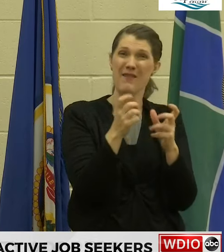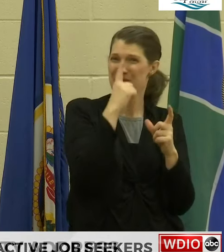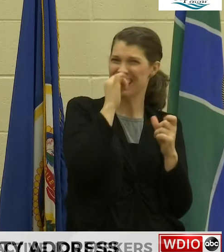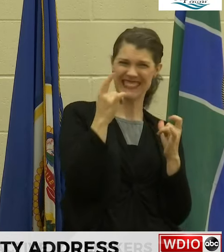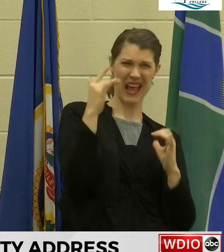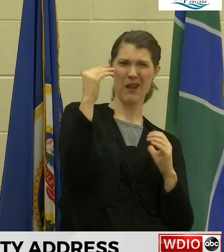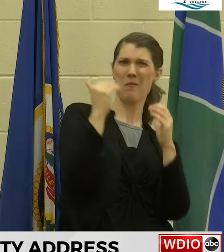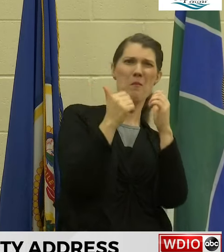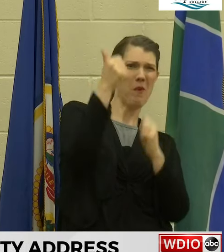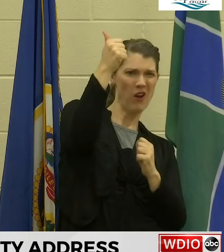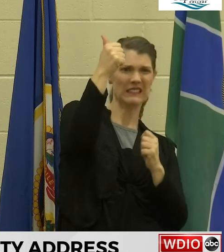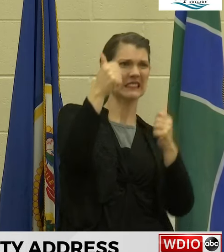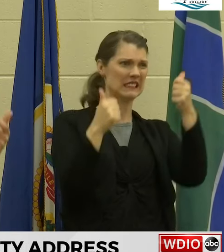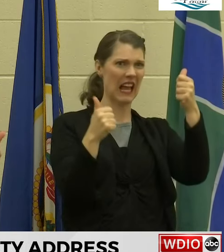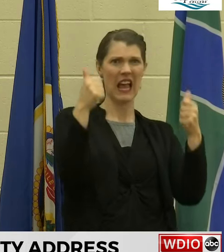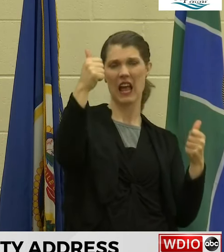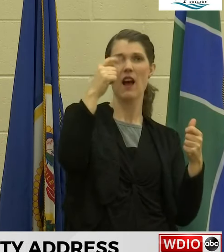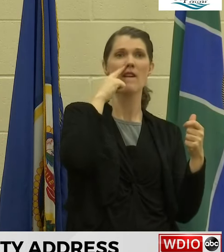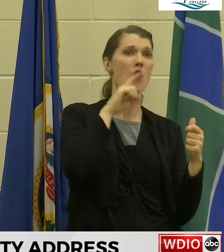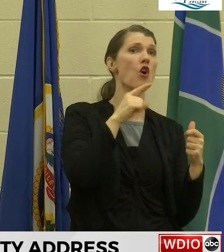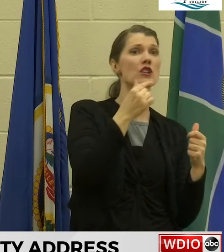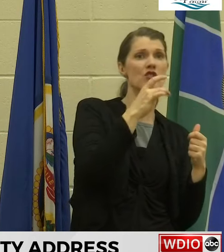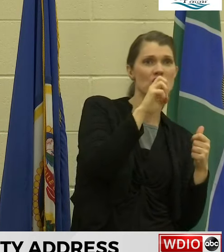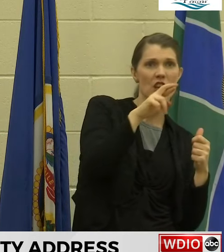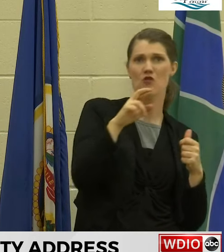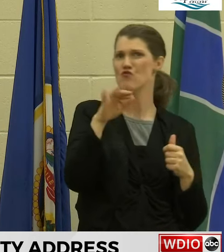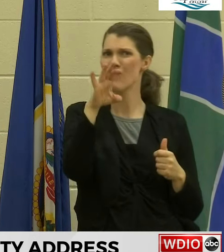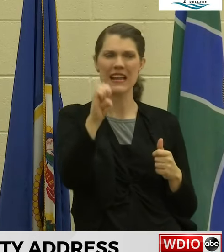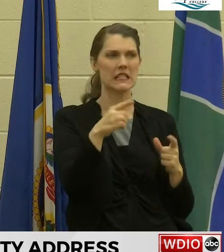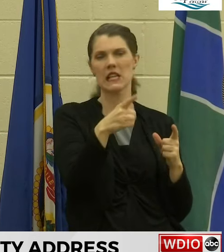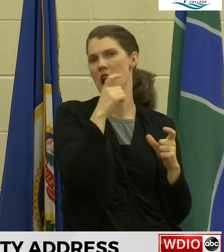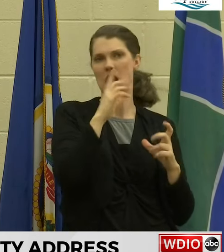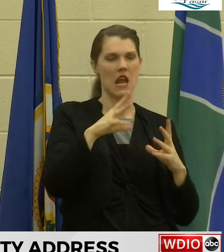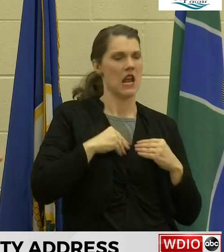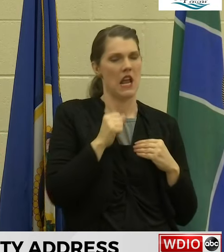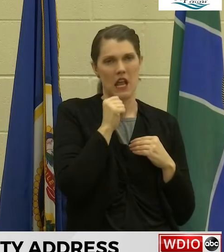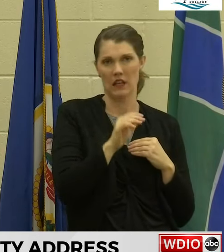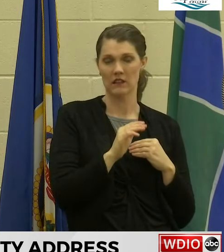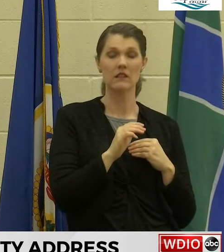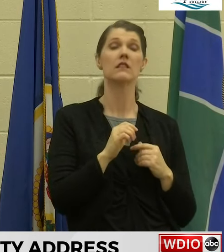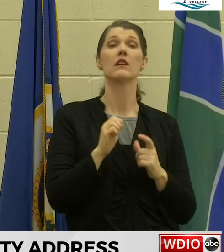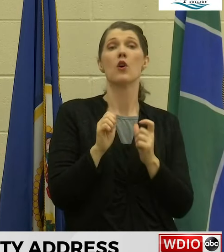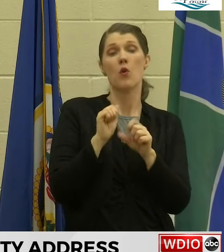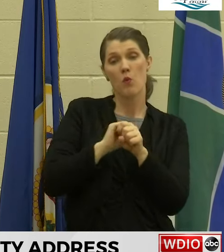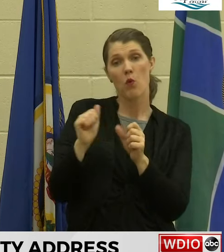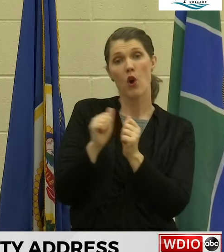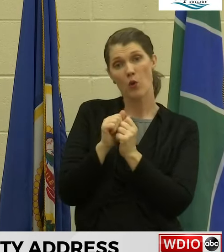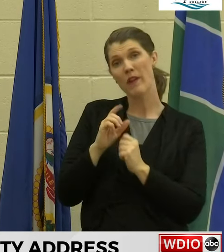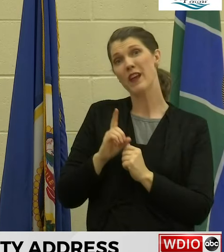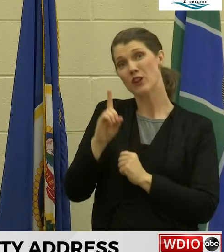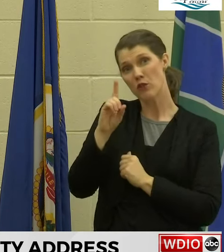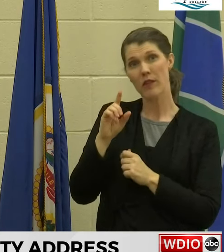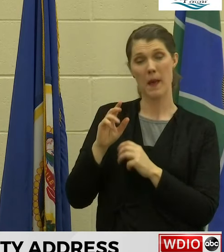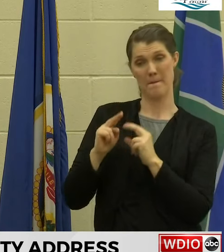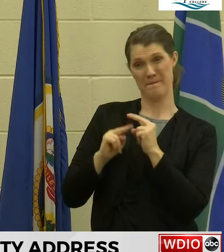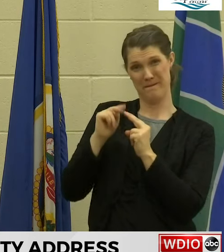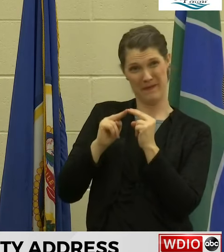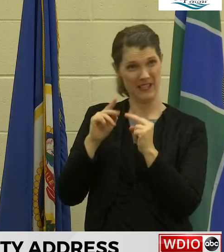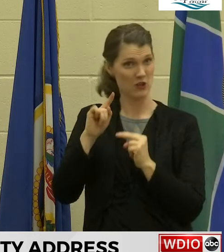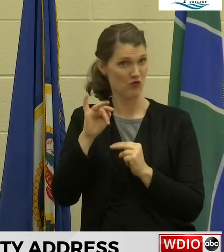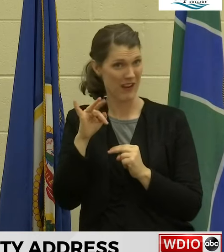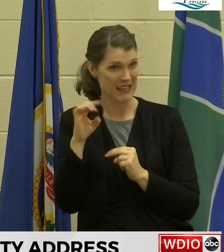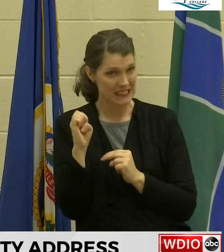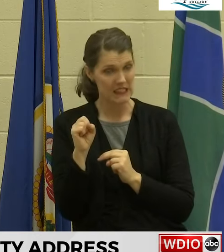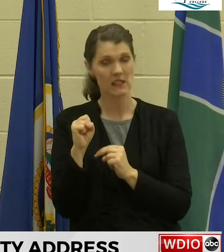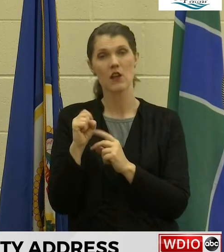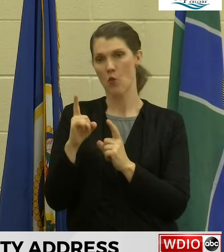disparities across race and gender. Working with the Duluth Building Trades and other community partners,